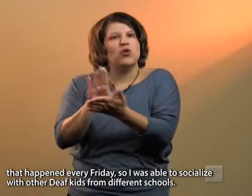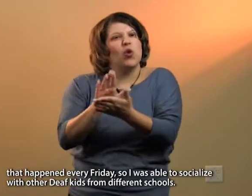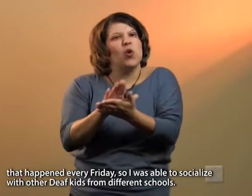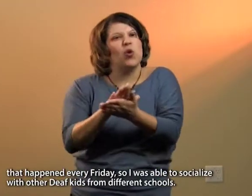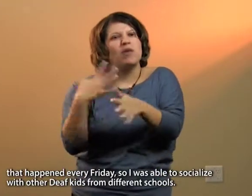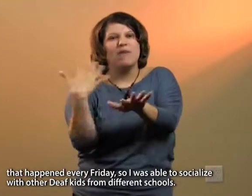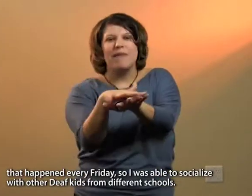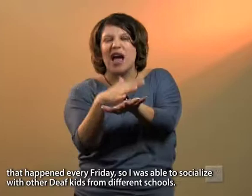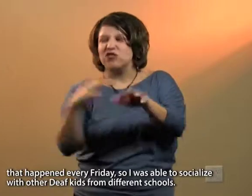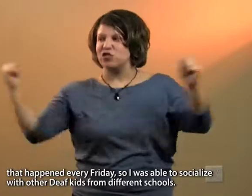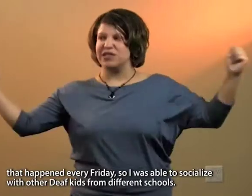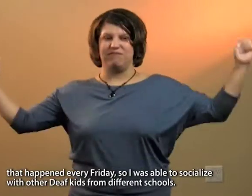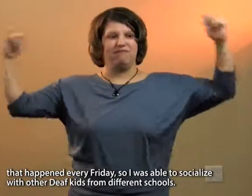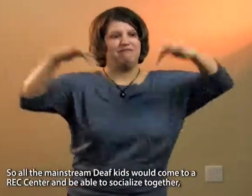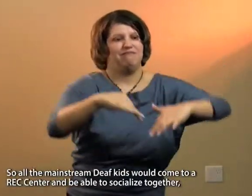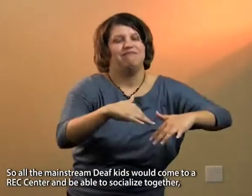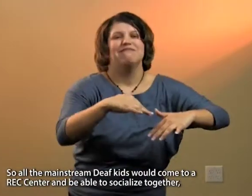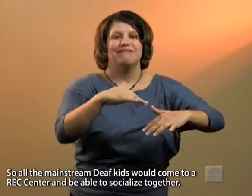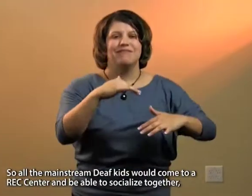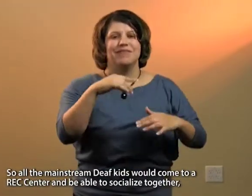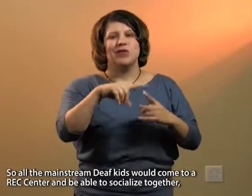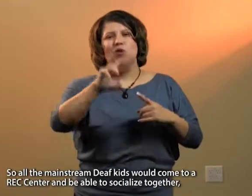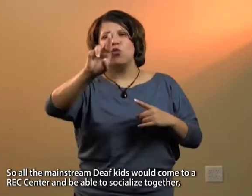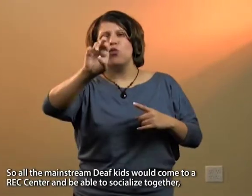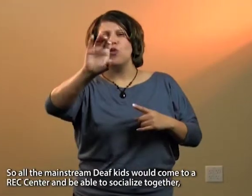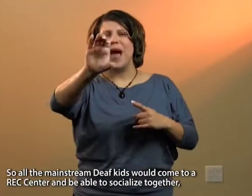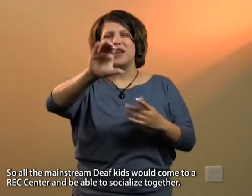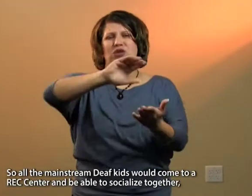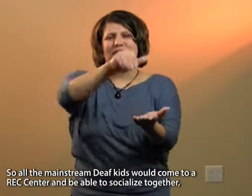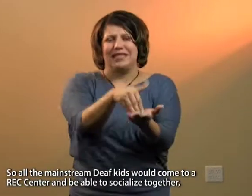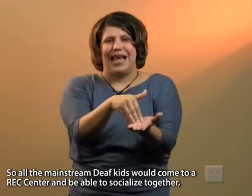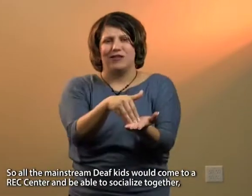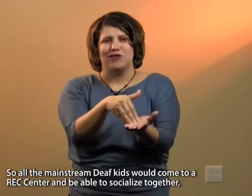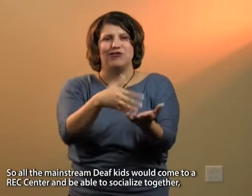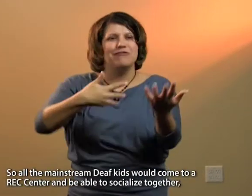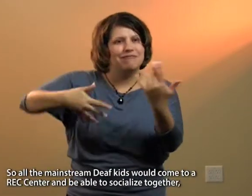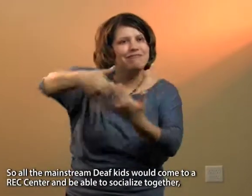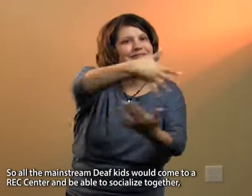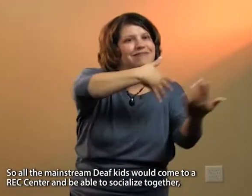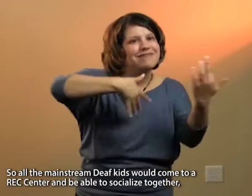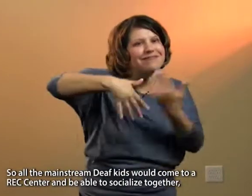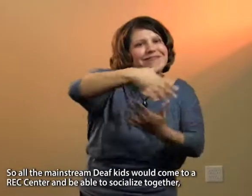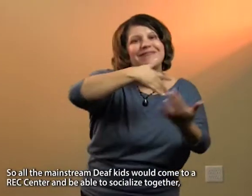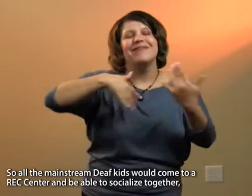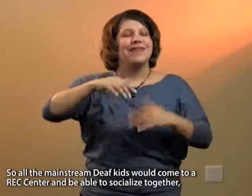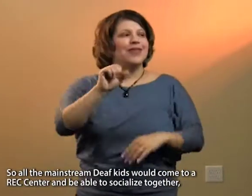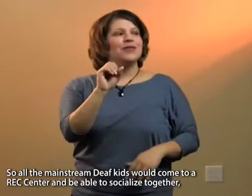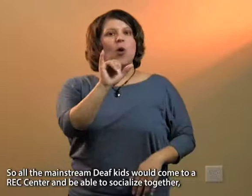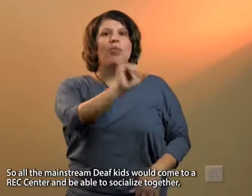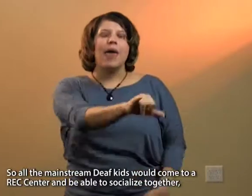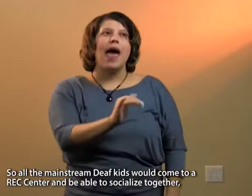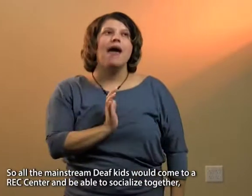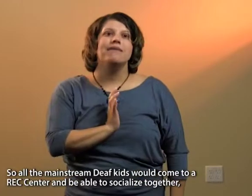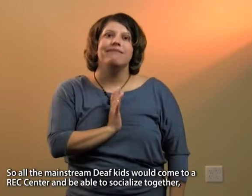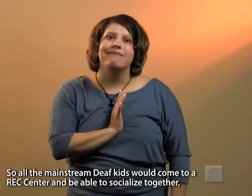kids From different schools So all the mainstream deaf kids Would come to a rec center And be able to socialize together